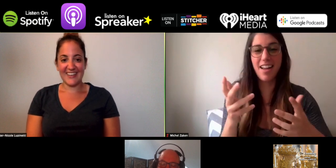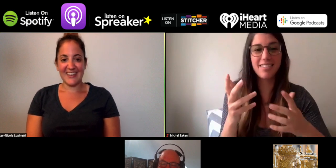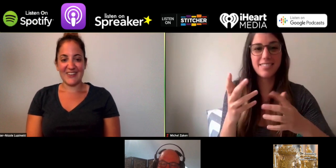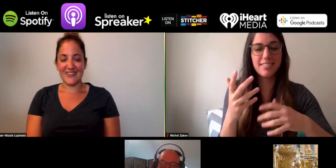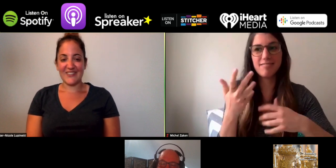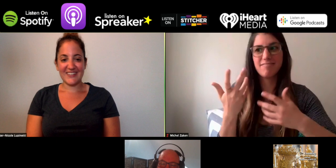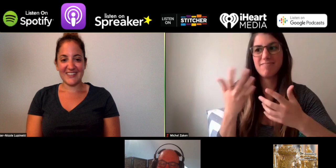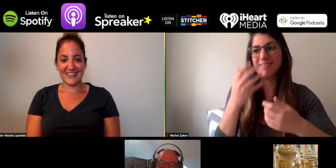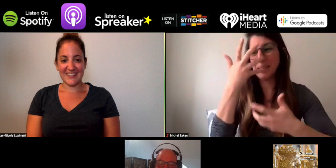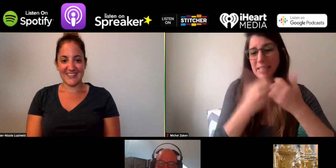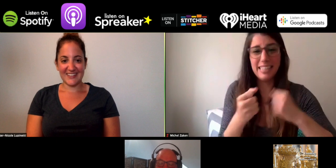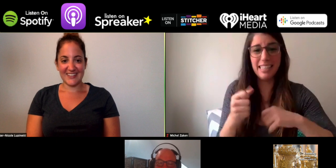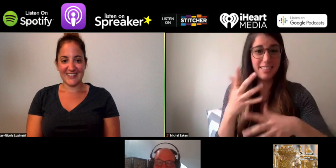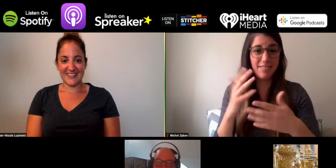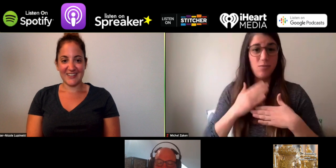You know,